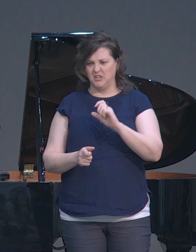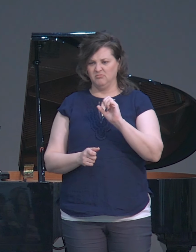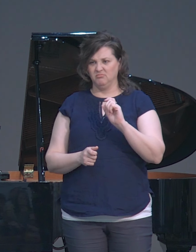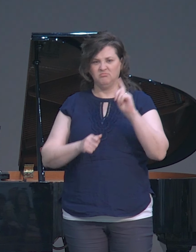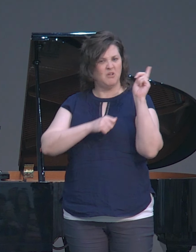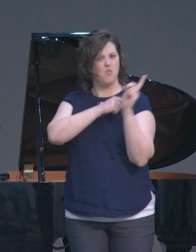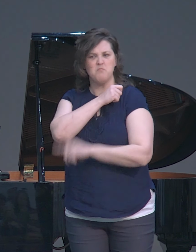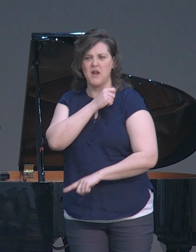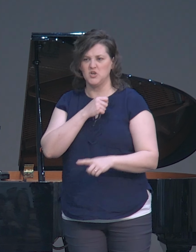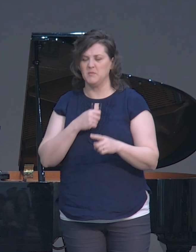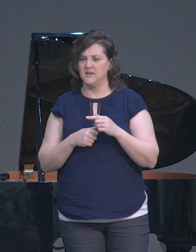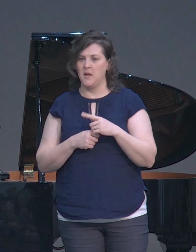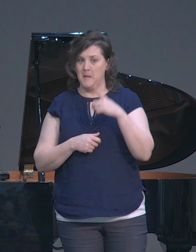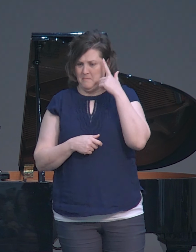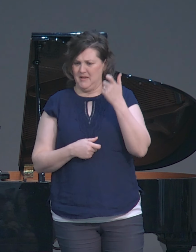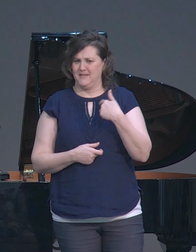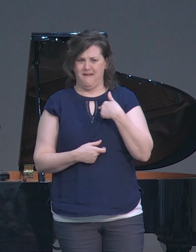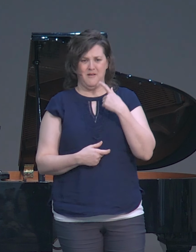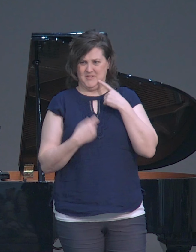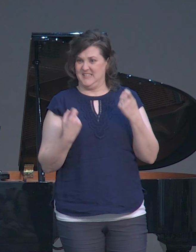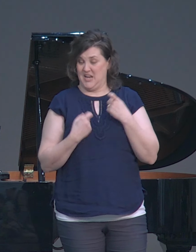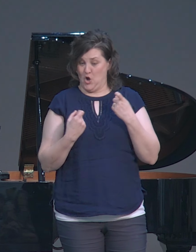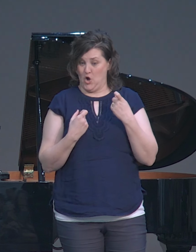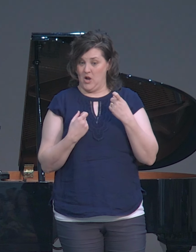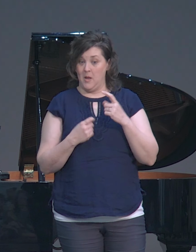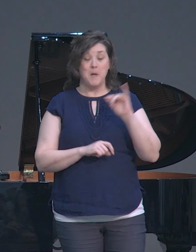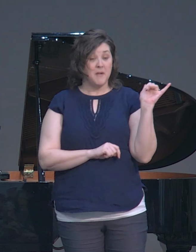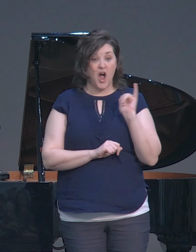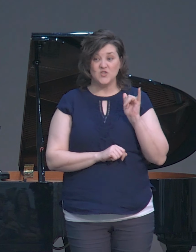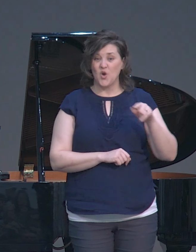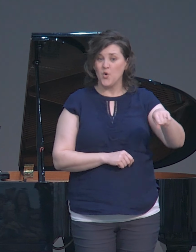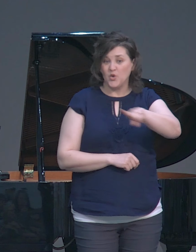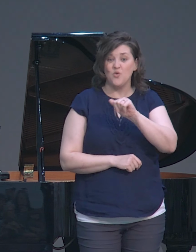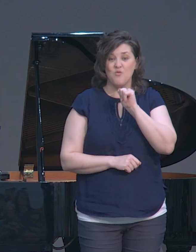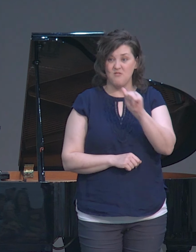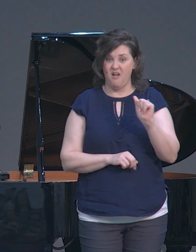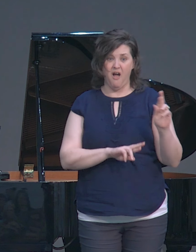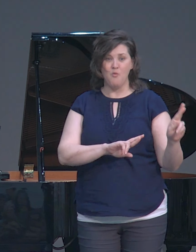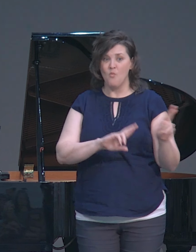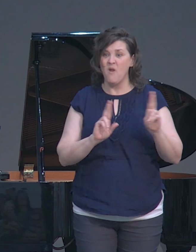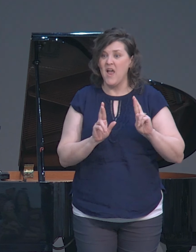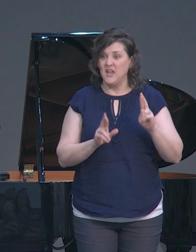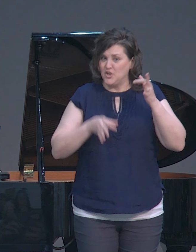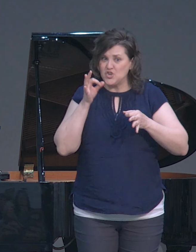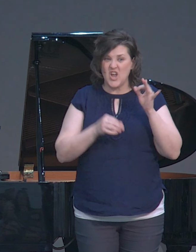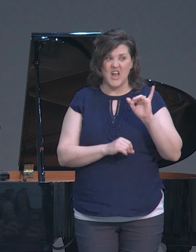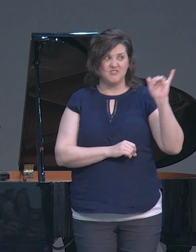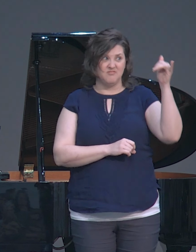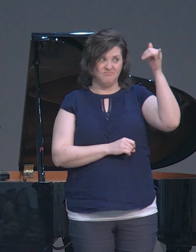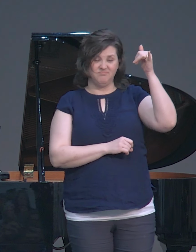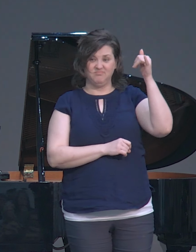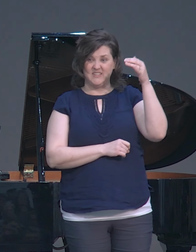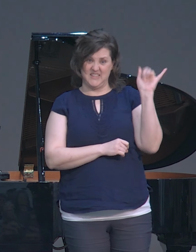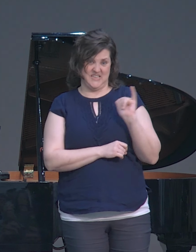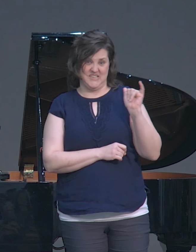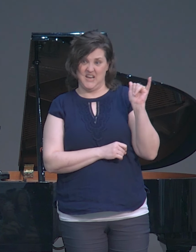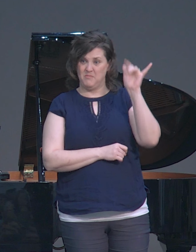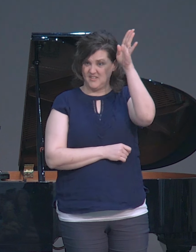us to our second observation. You're not prepared to judge like God. You're not prepared to judge like